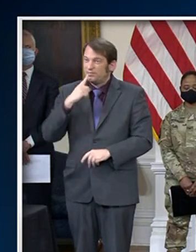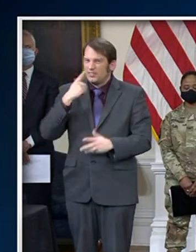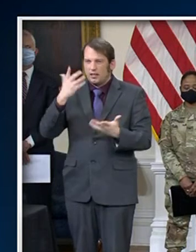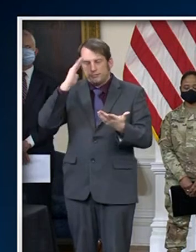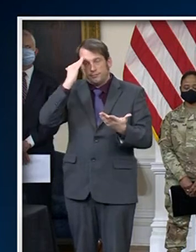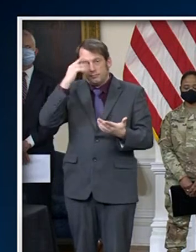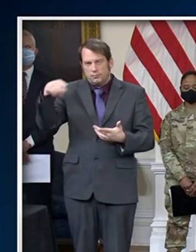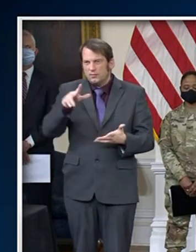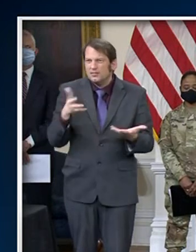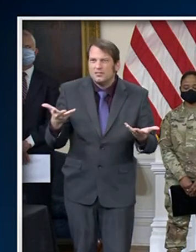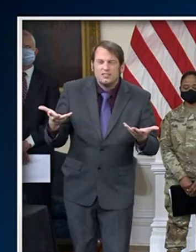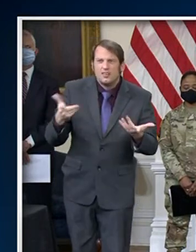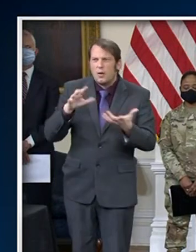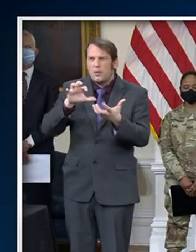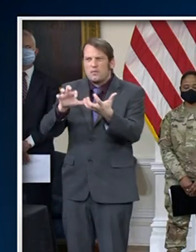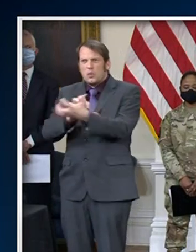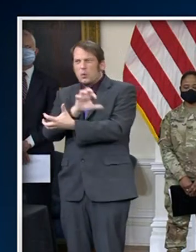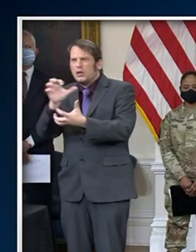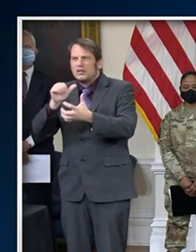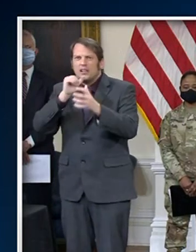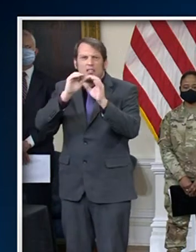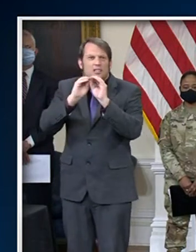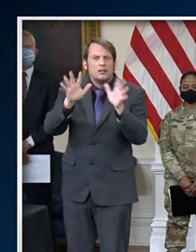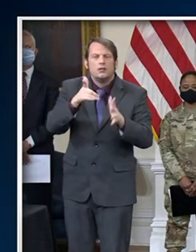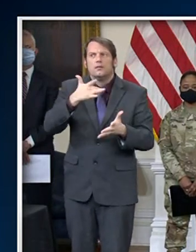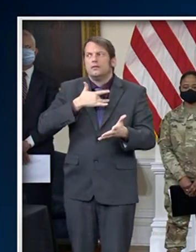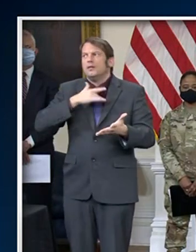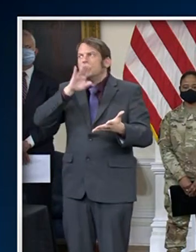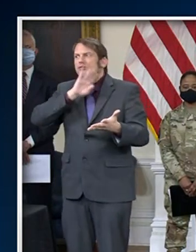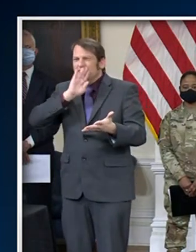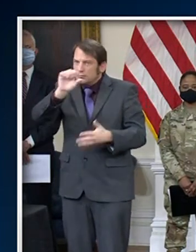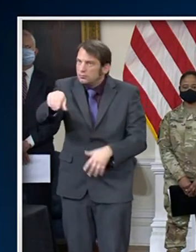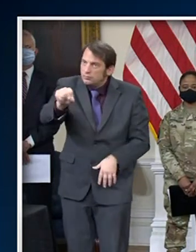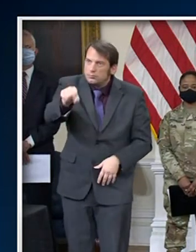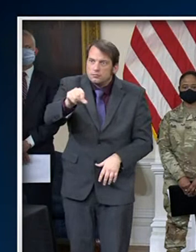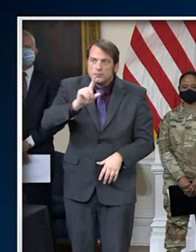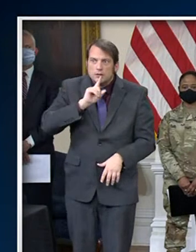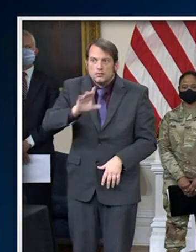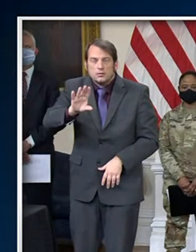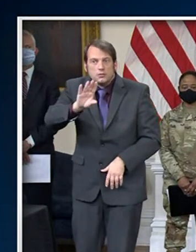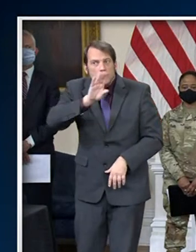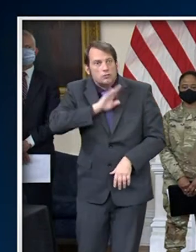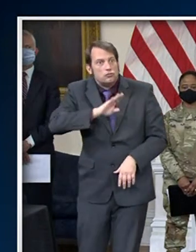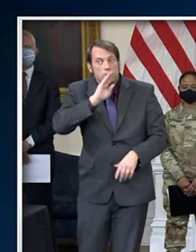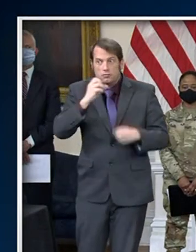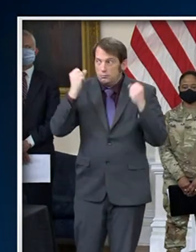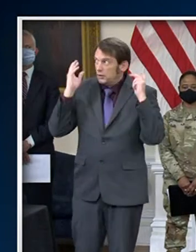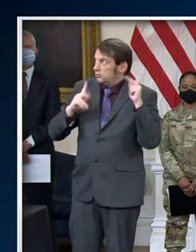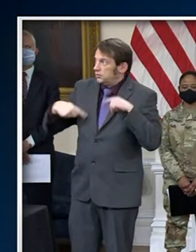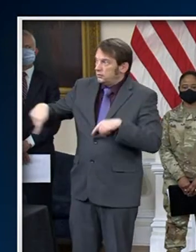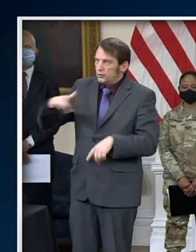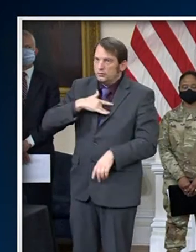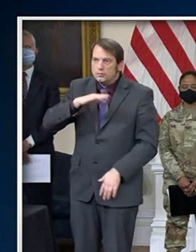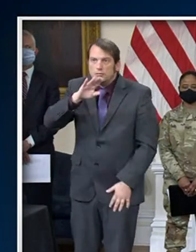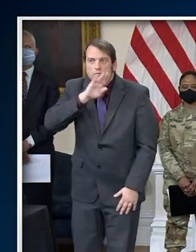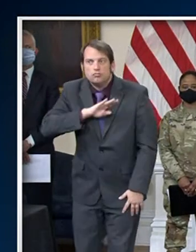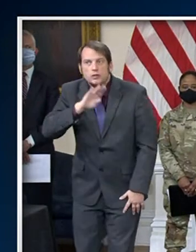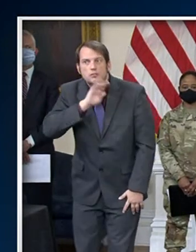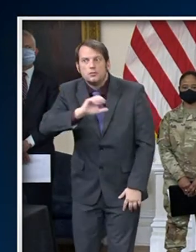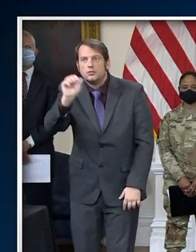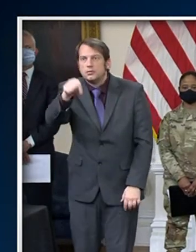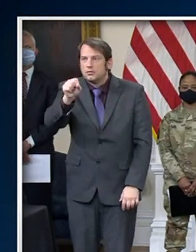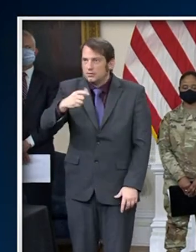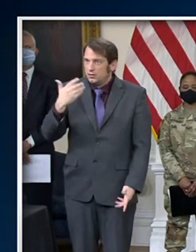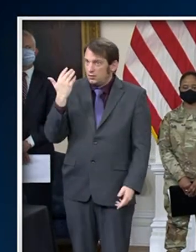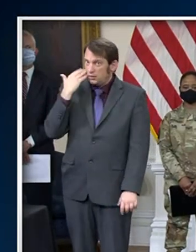confusing and very frustrating for everyone involved, especially tens of thousands of